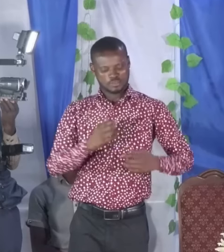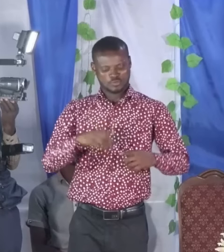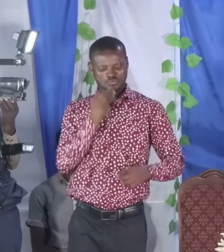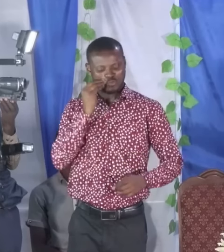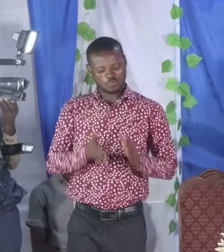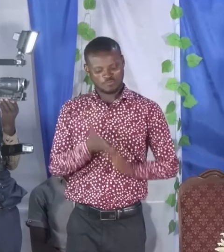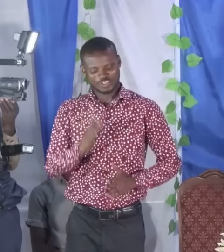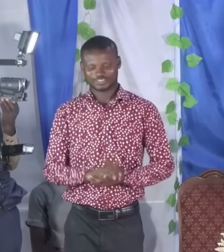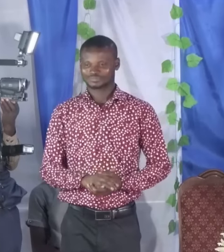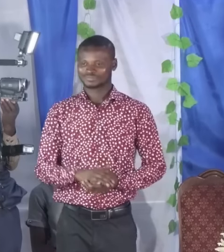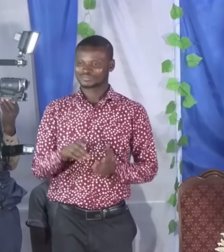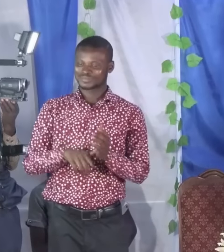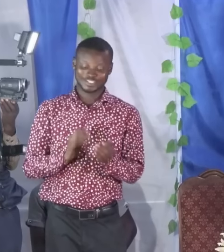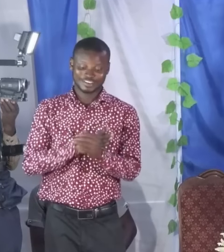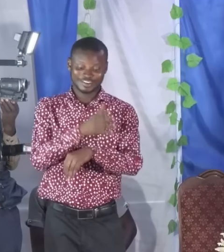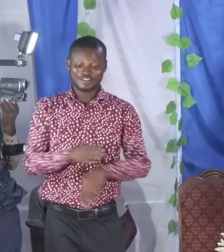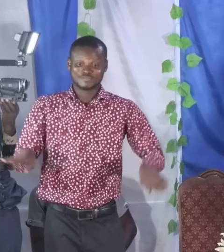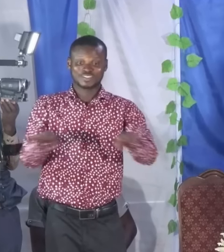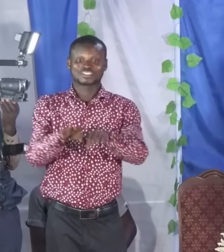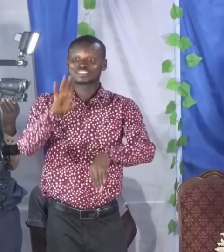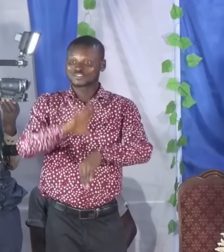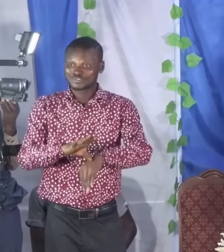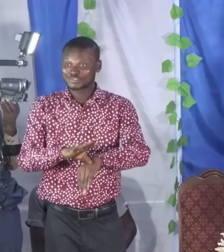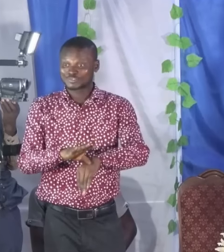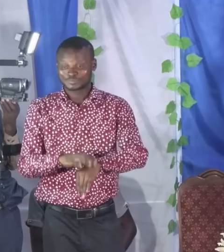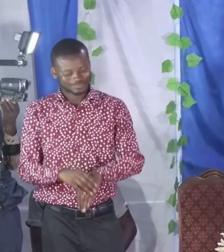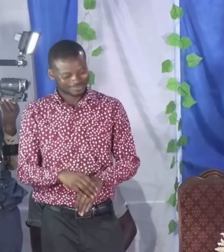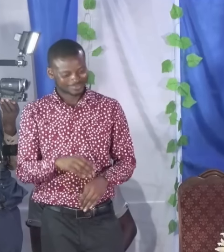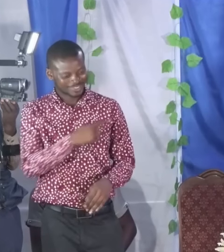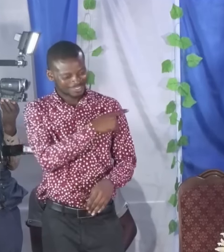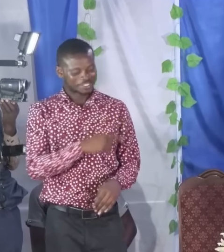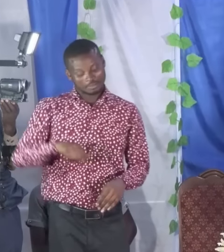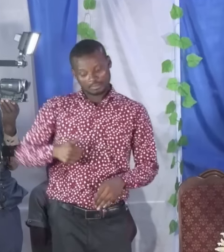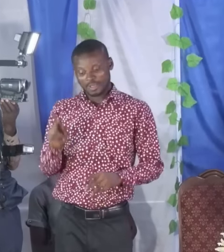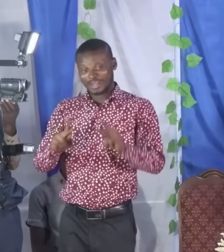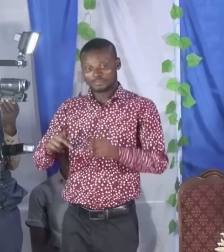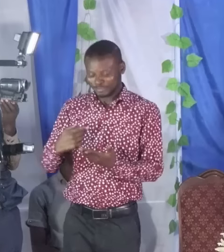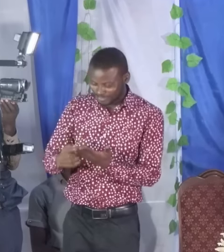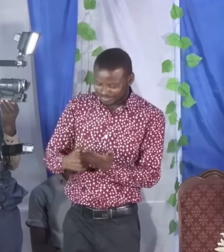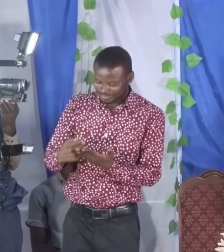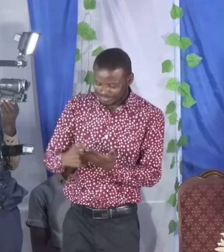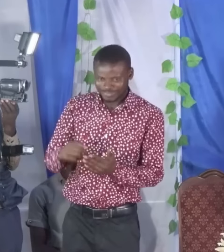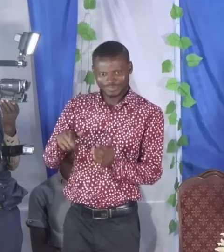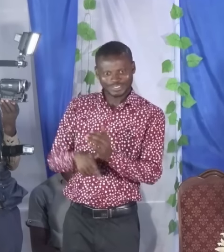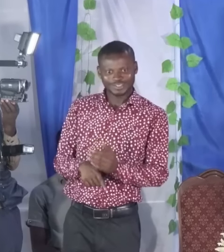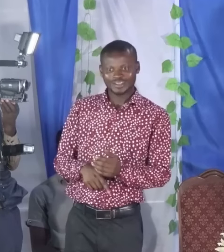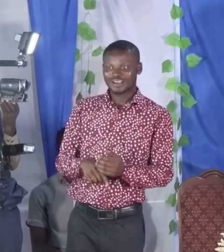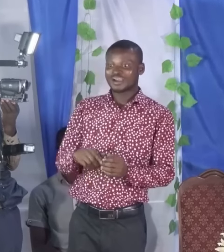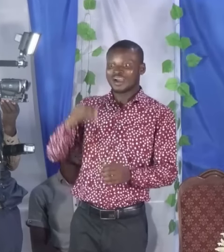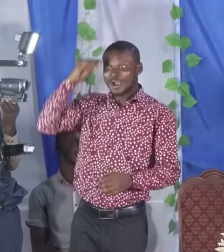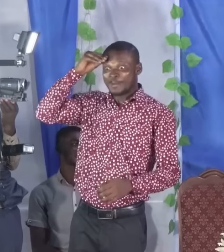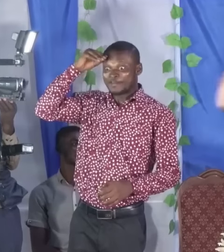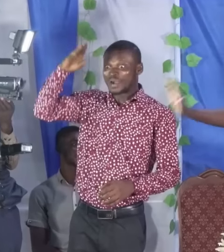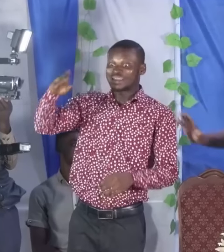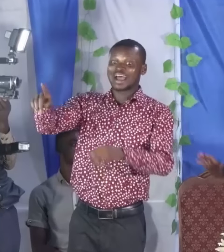Me jina wana mene nkofo de mwe yansa akwaya. And I know be yasa rough no. Pete. Hey, brother.